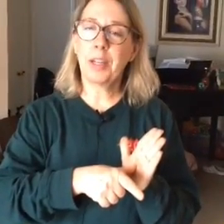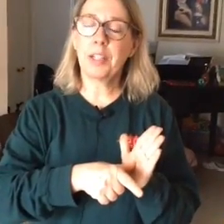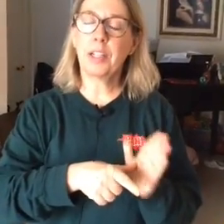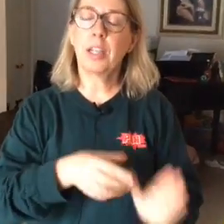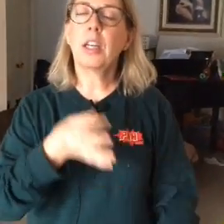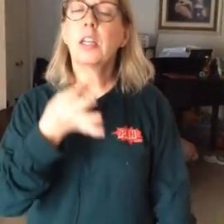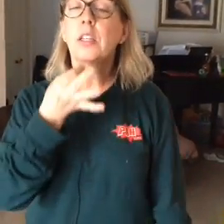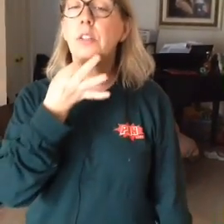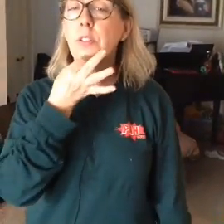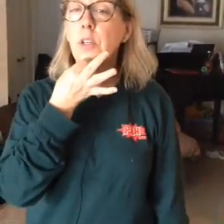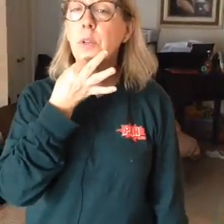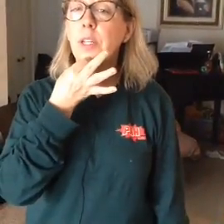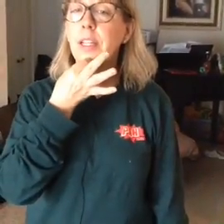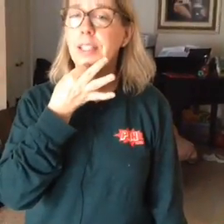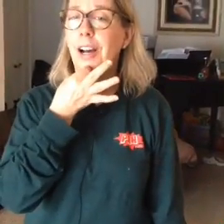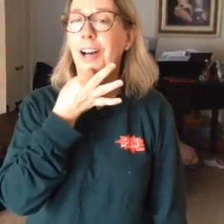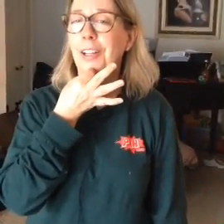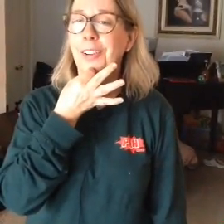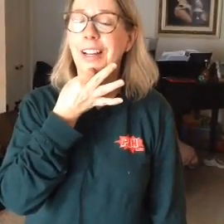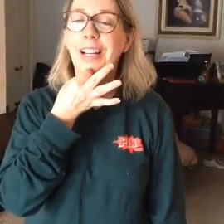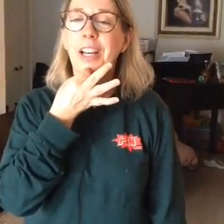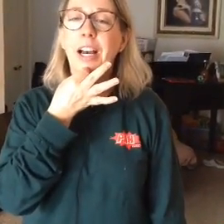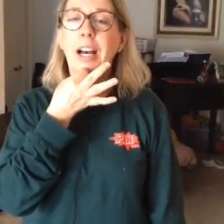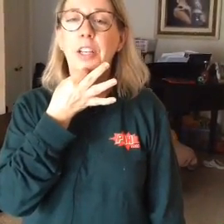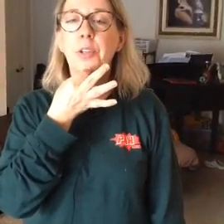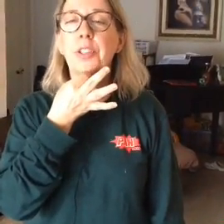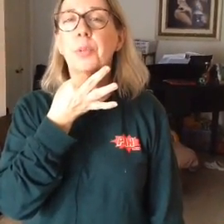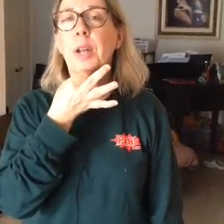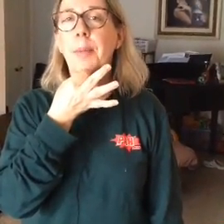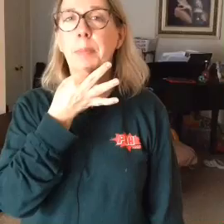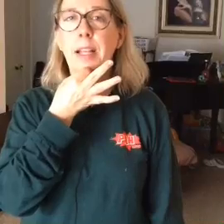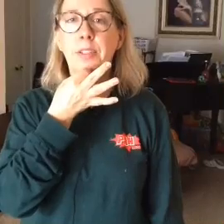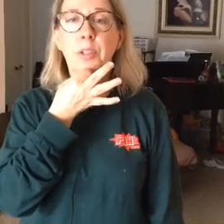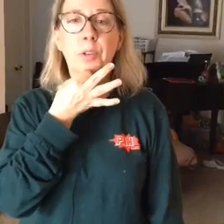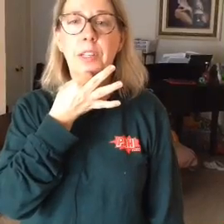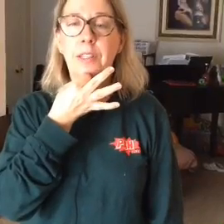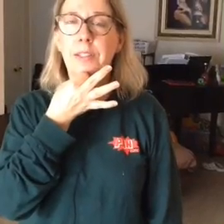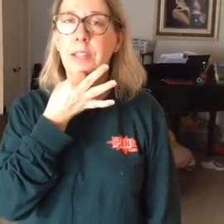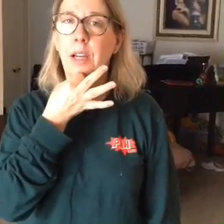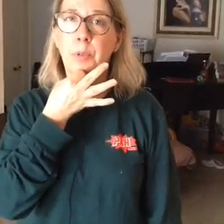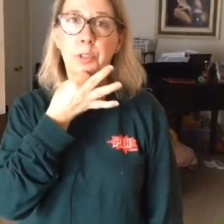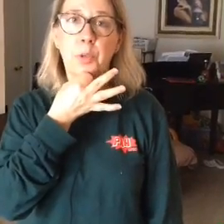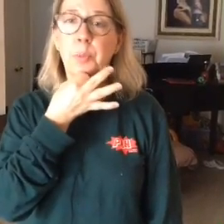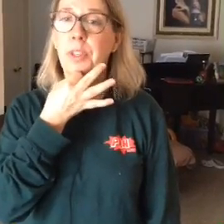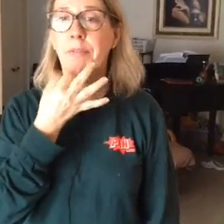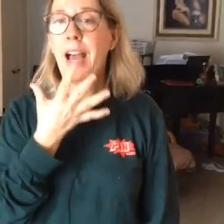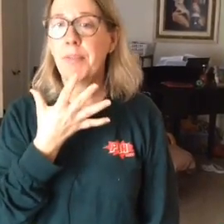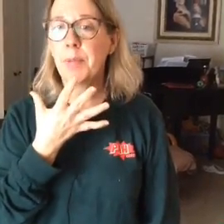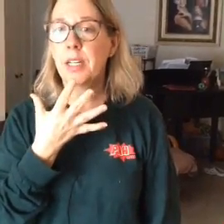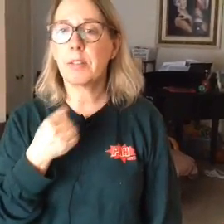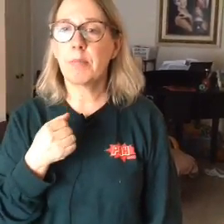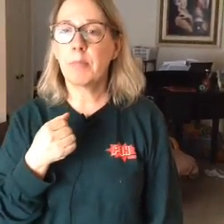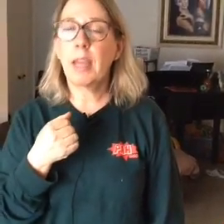much. Soon, he can tolerate. Usually what I mean by soon is we'll do it within 5 minutes.